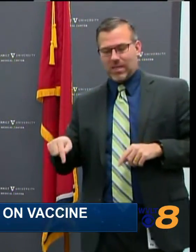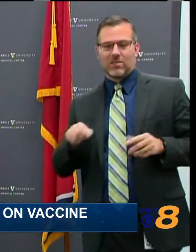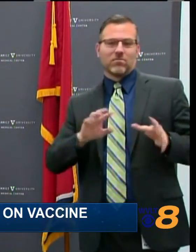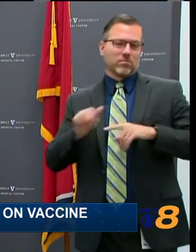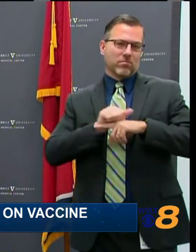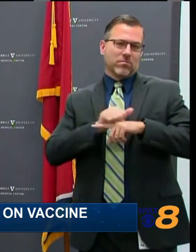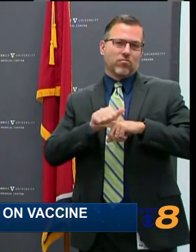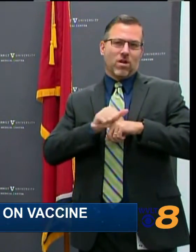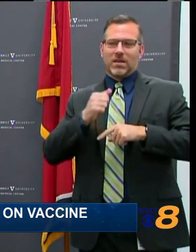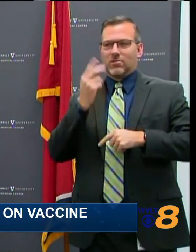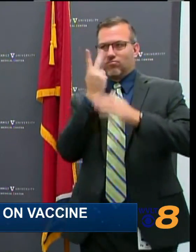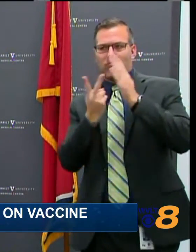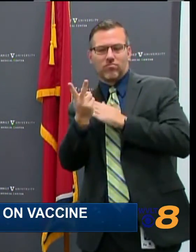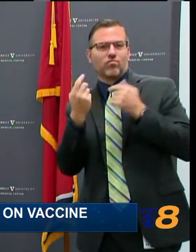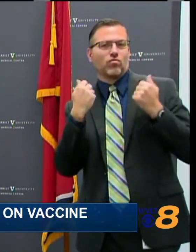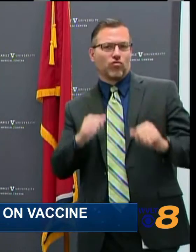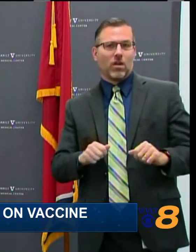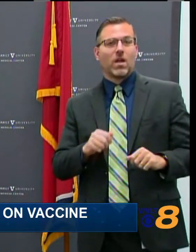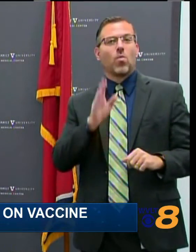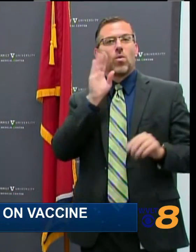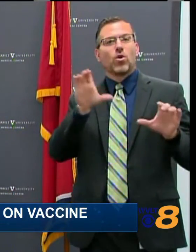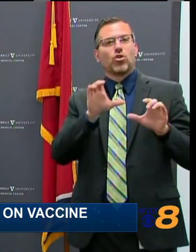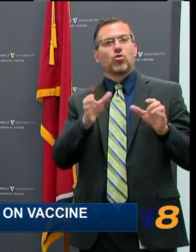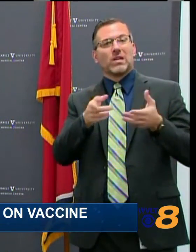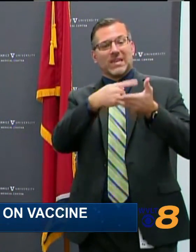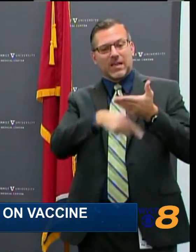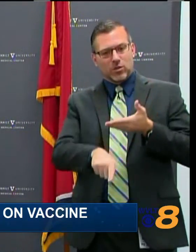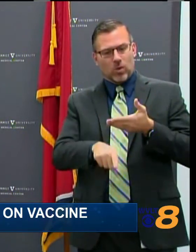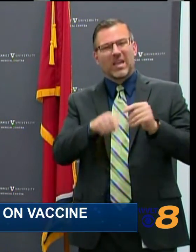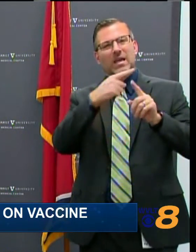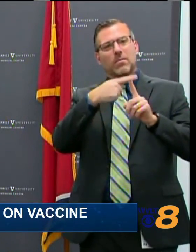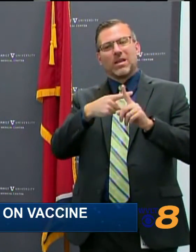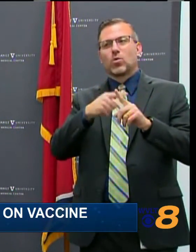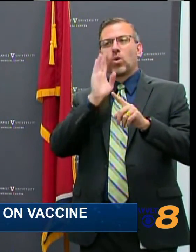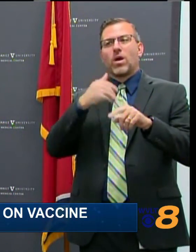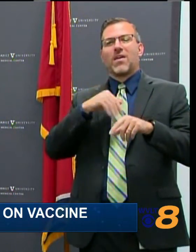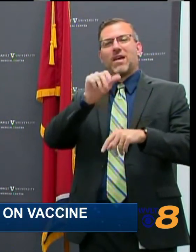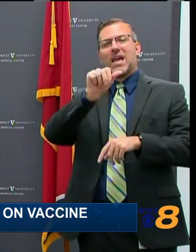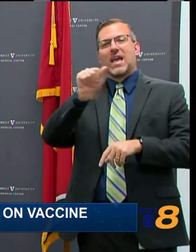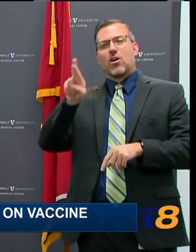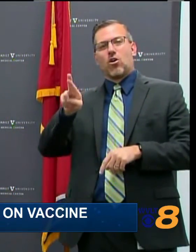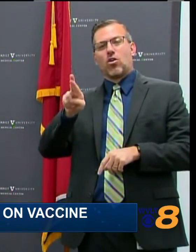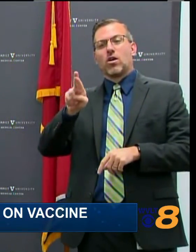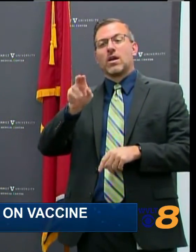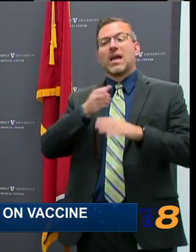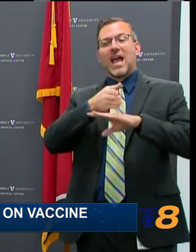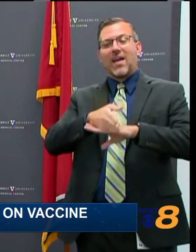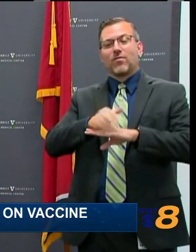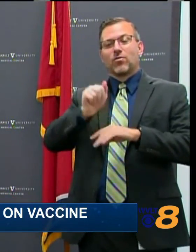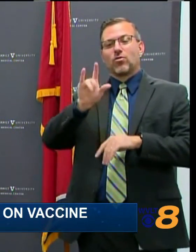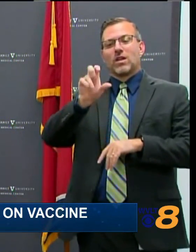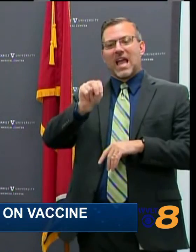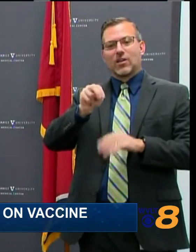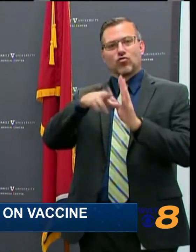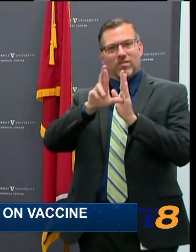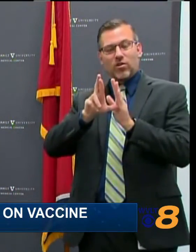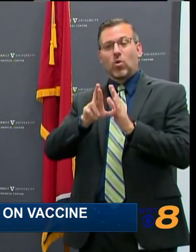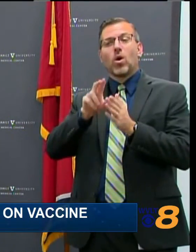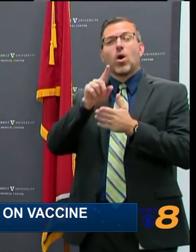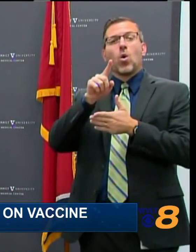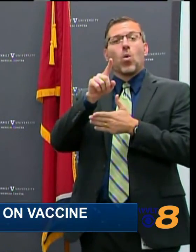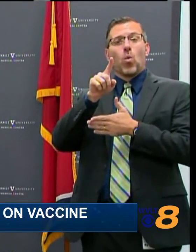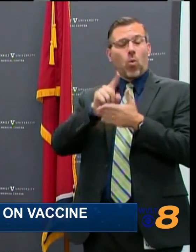again next week, as well as what we call an after-action review, or AAR, to look at what happened this week, what we could have done better, what